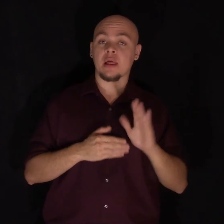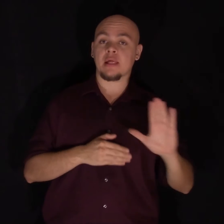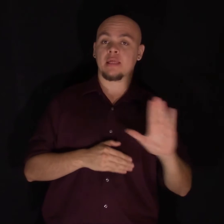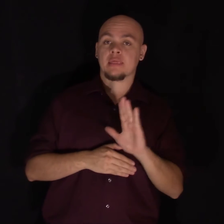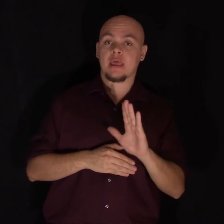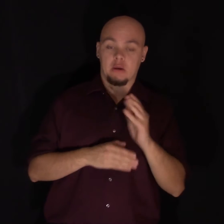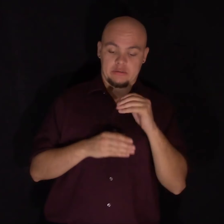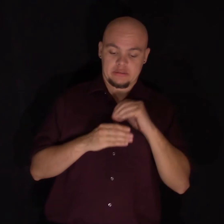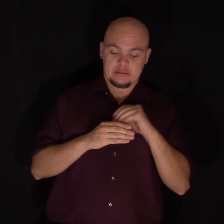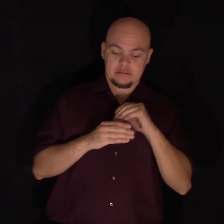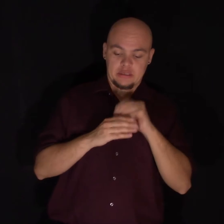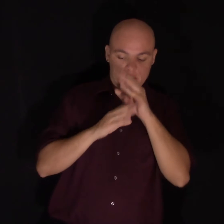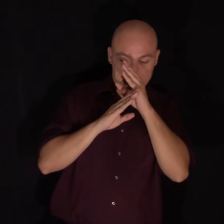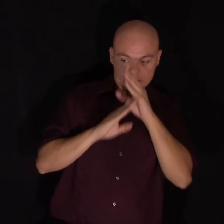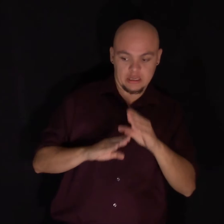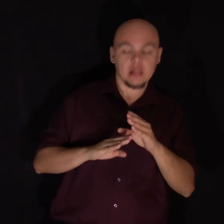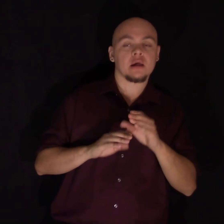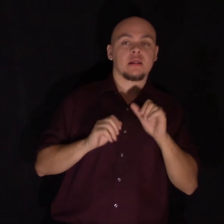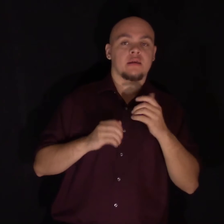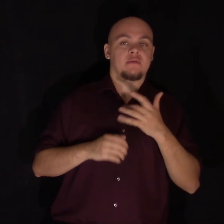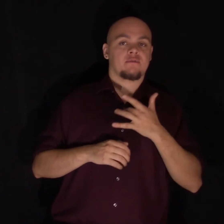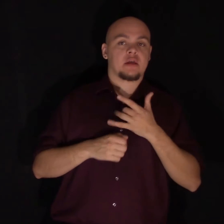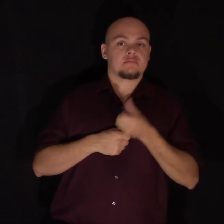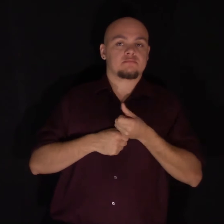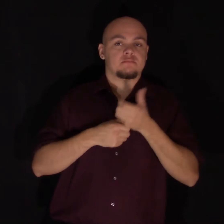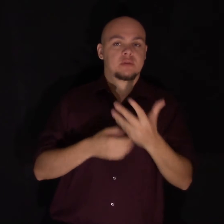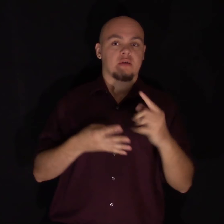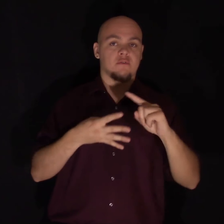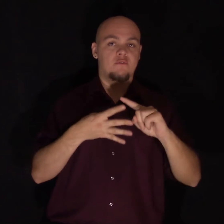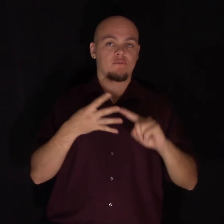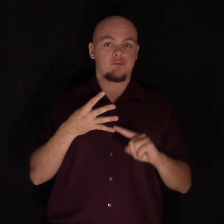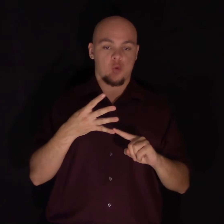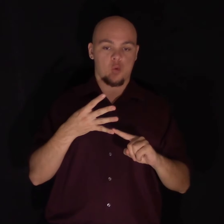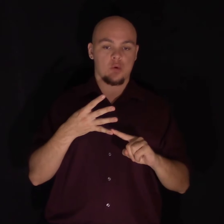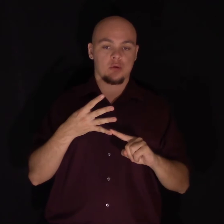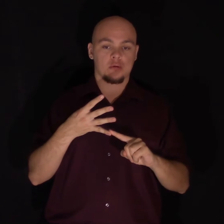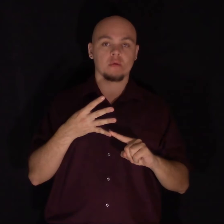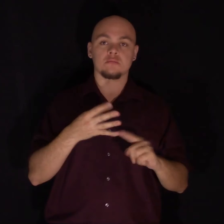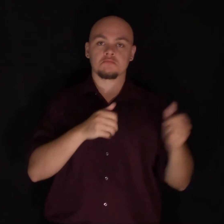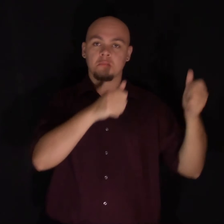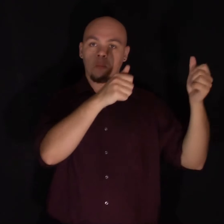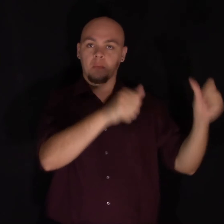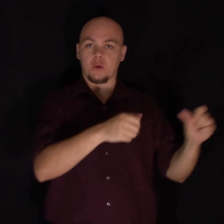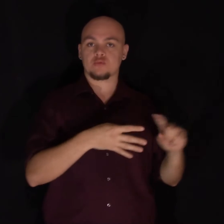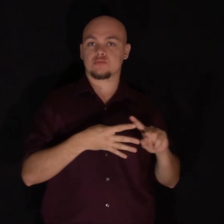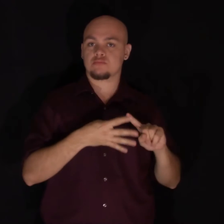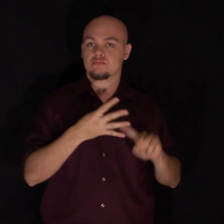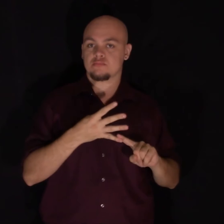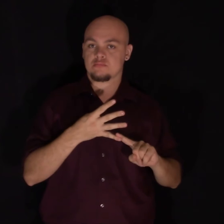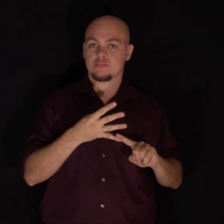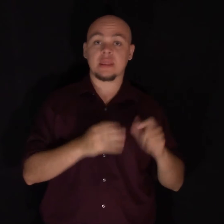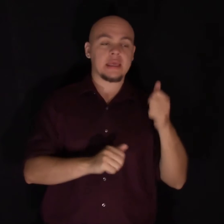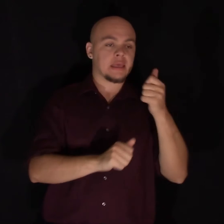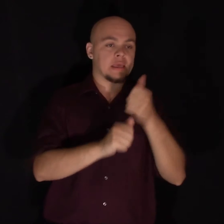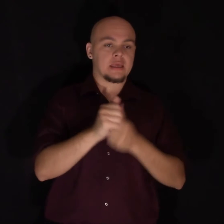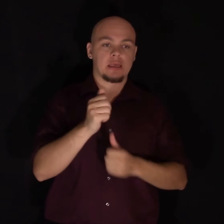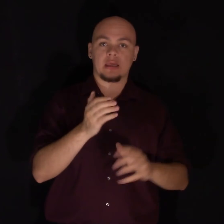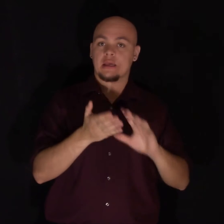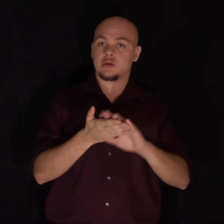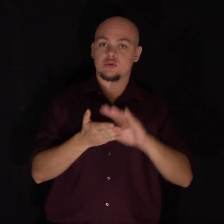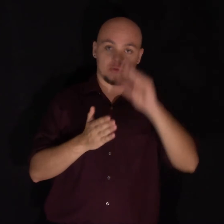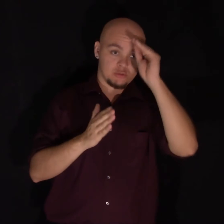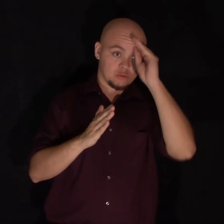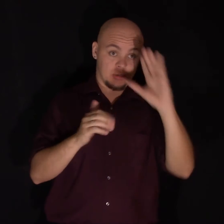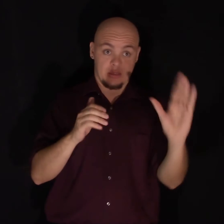intimacies of their own silences, I have 4 core principles posted on the board that sits in the front of my class, which every student signs at the beginning of the